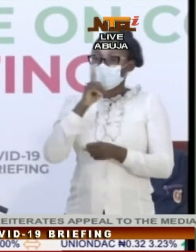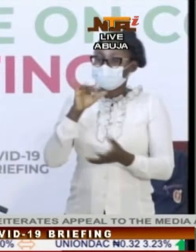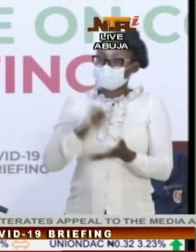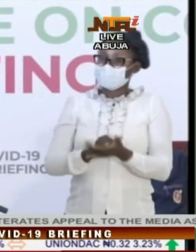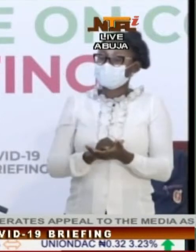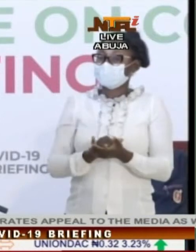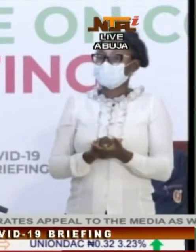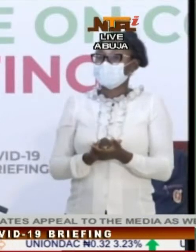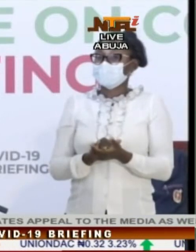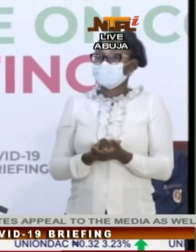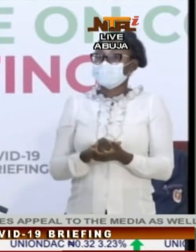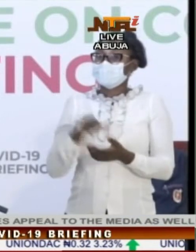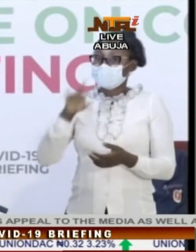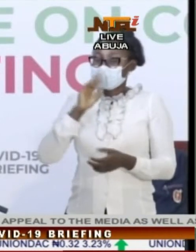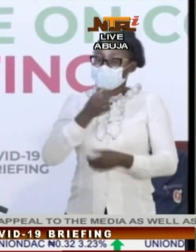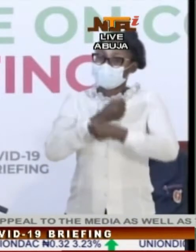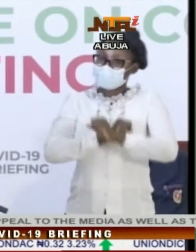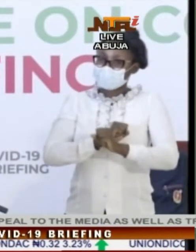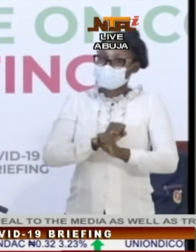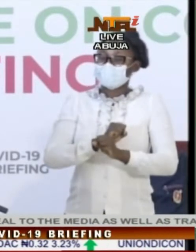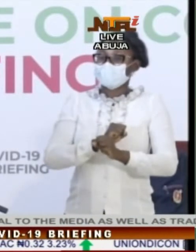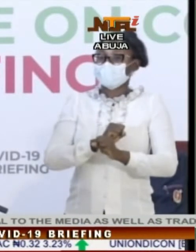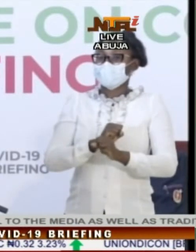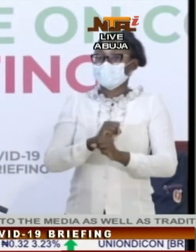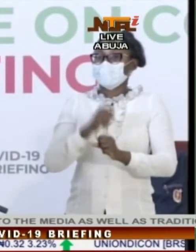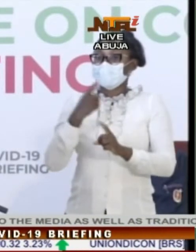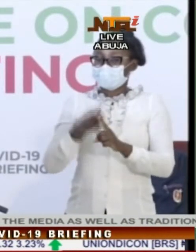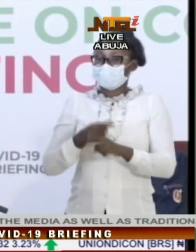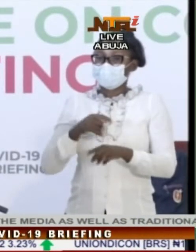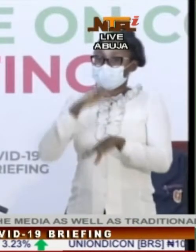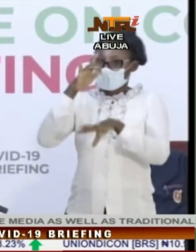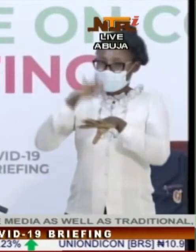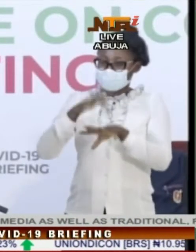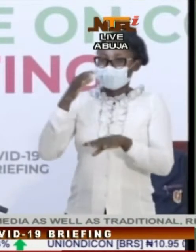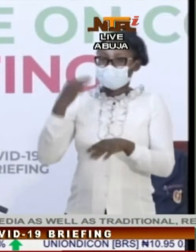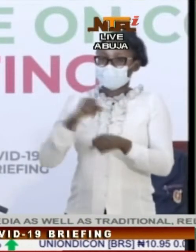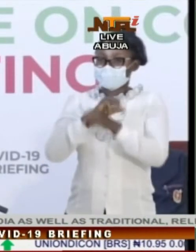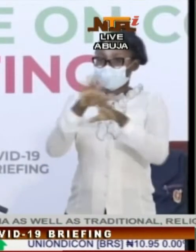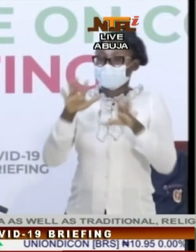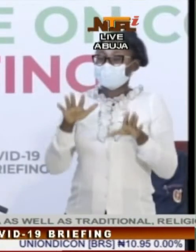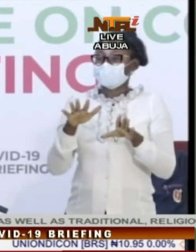need in order to protect themselves and to mitigate the impact of the virus.